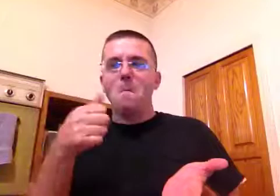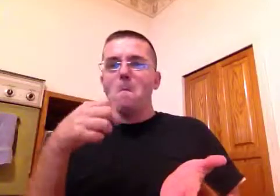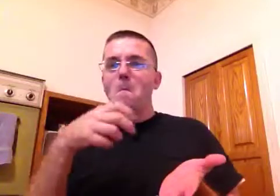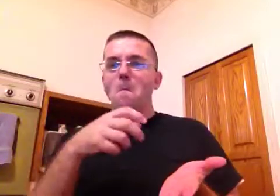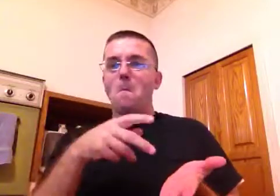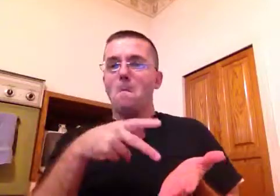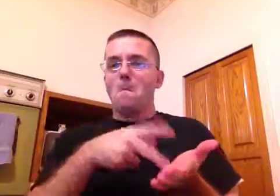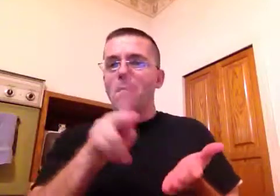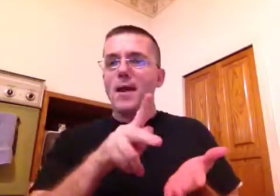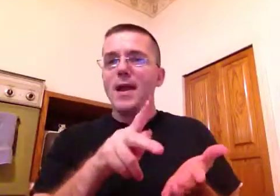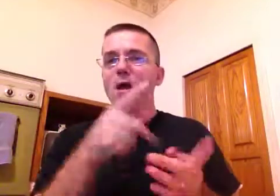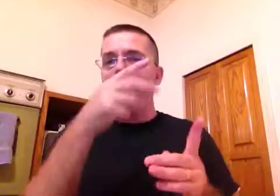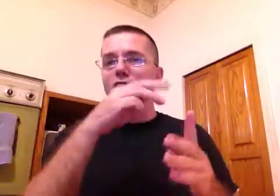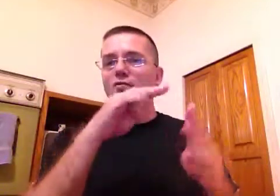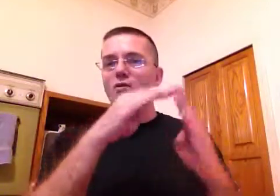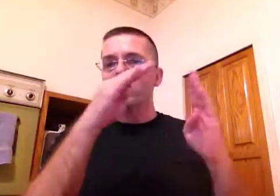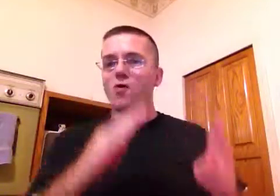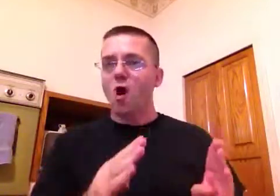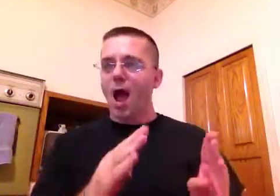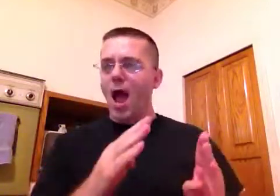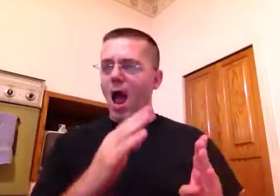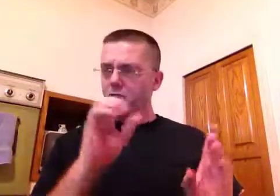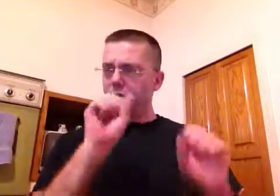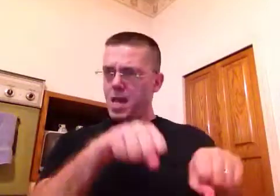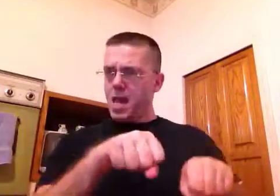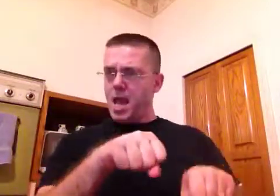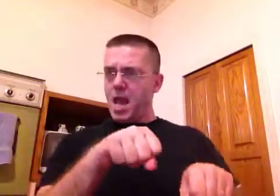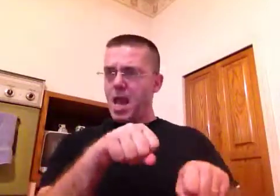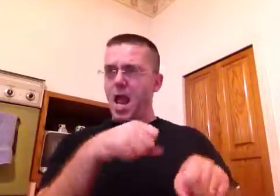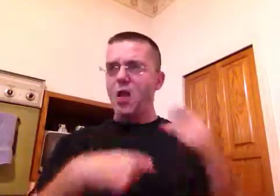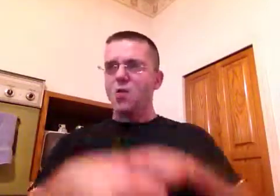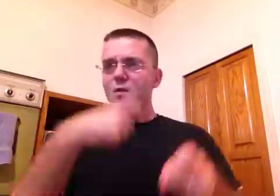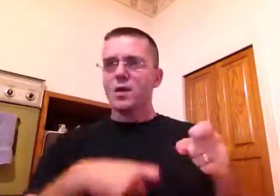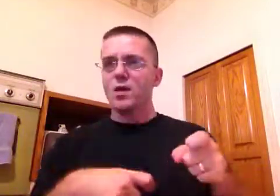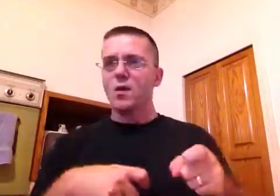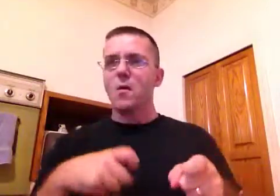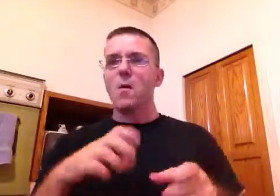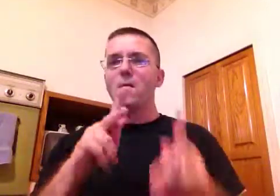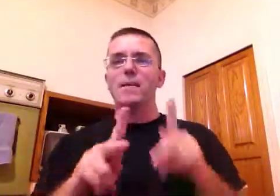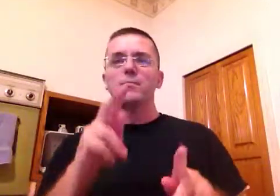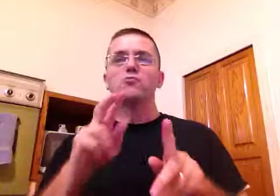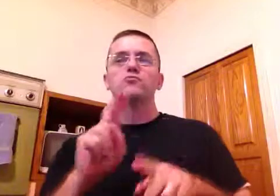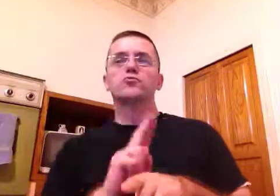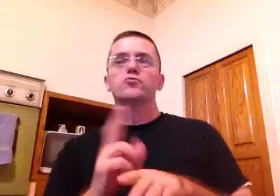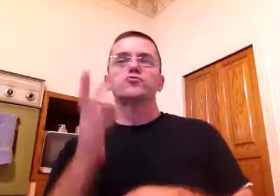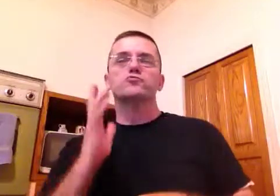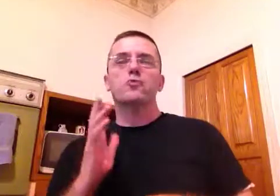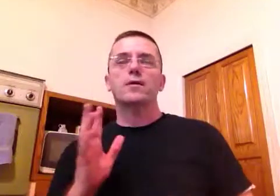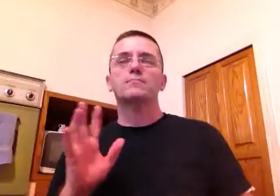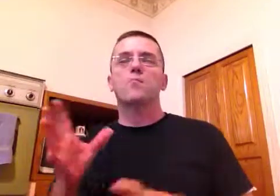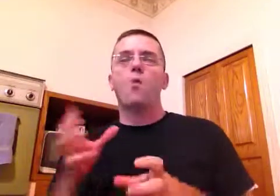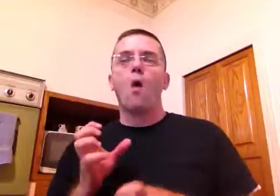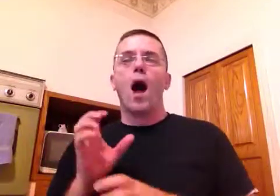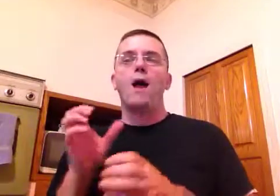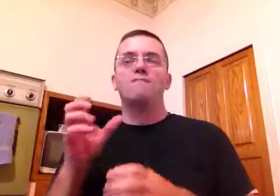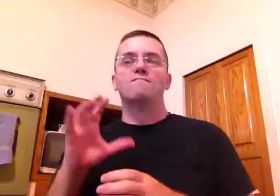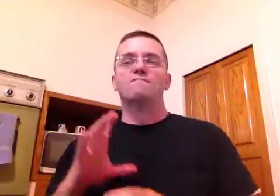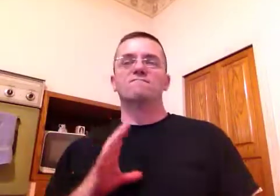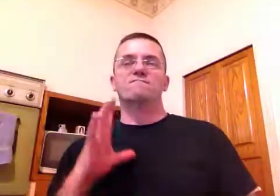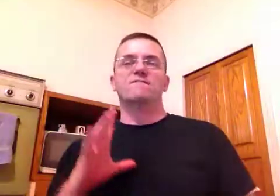has taken the place of the BMW as the status symbol of choice. I'm Dave Ramsey, your host. You jump in, we'll talk about